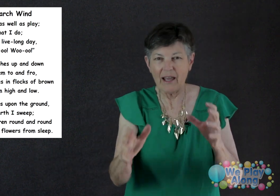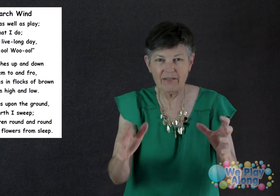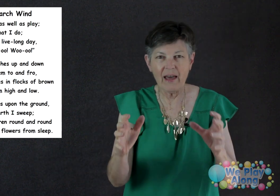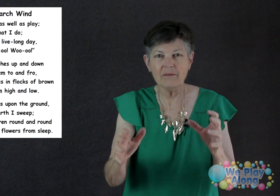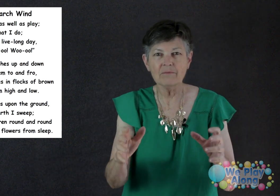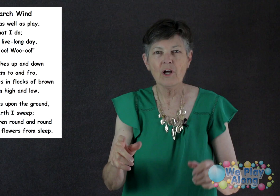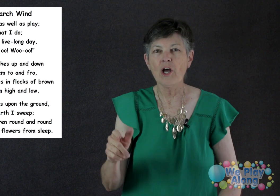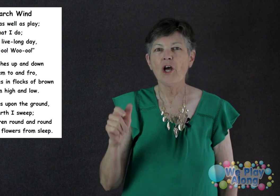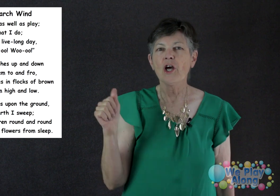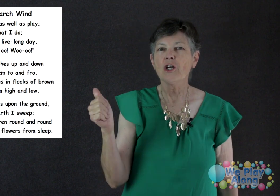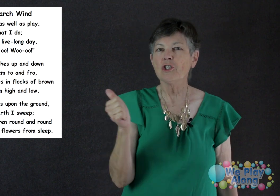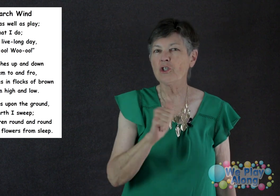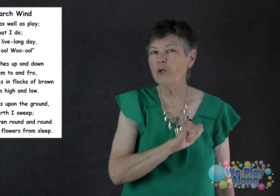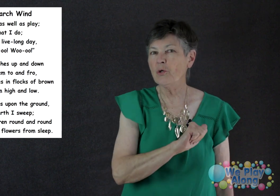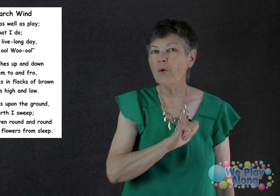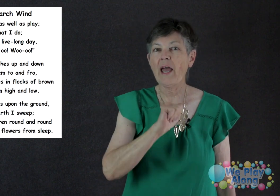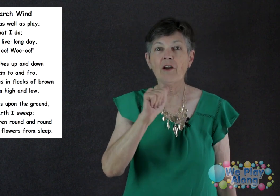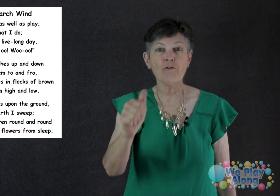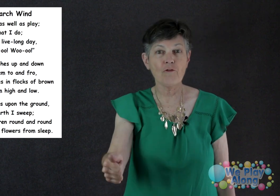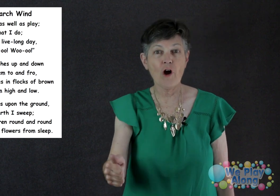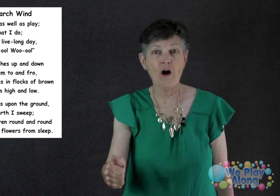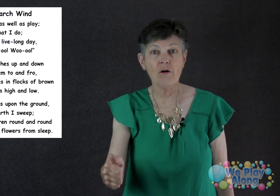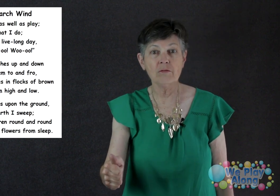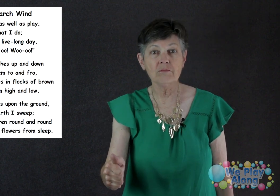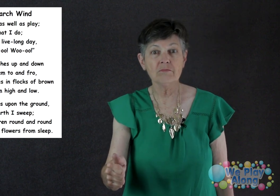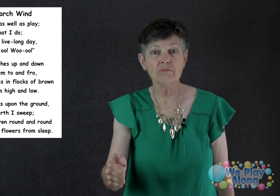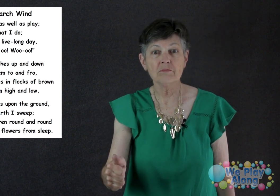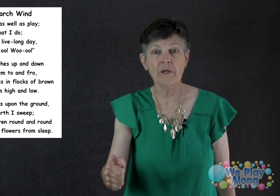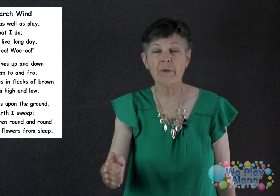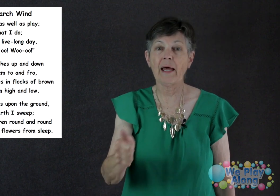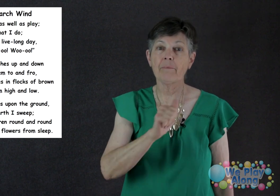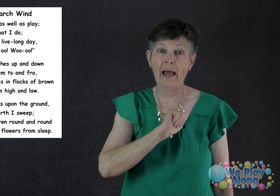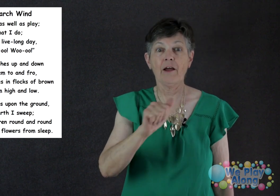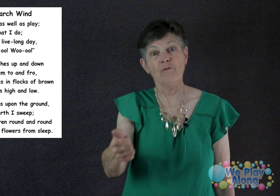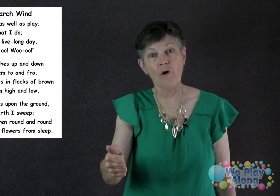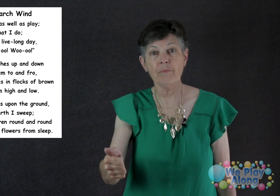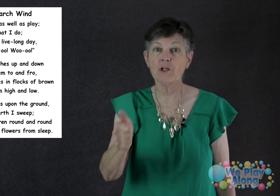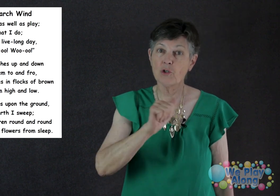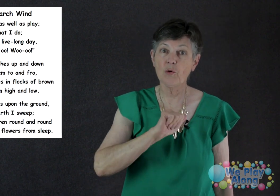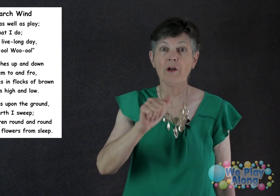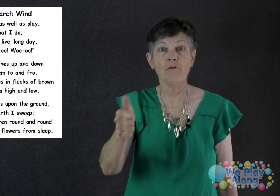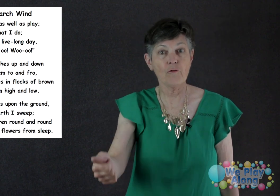shake them to and fro. It'd be like back and forth, but to and fro.